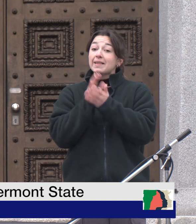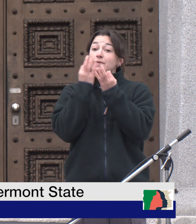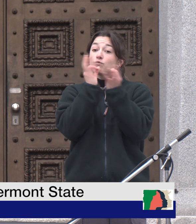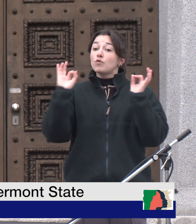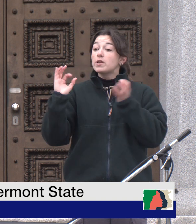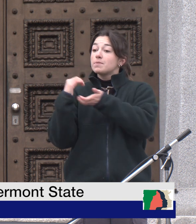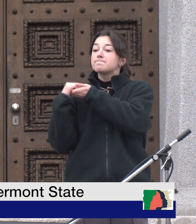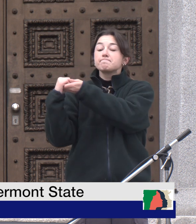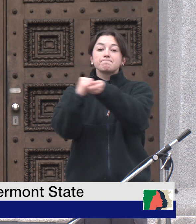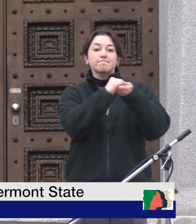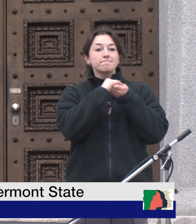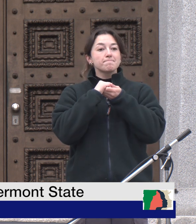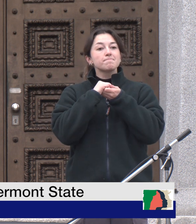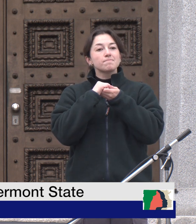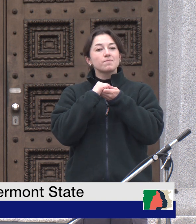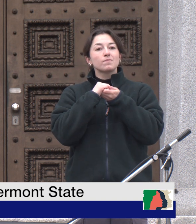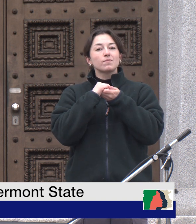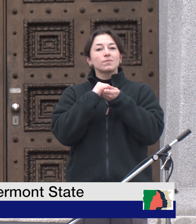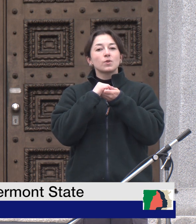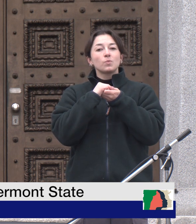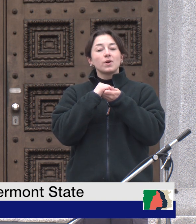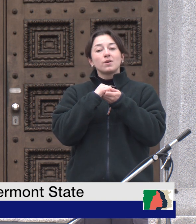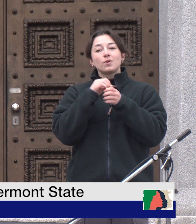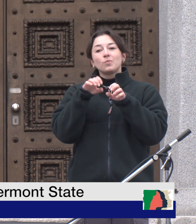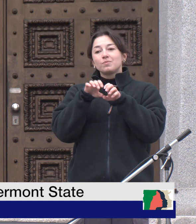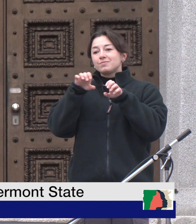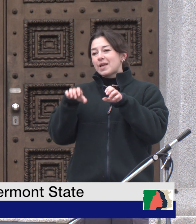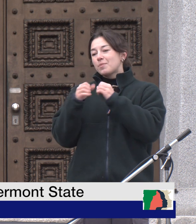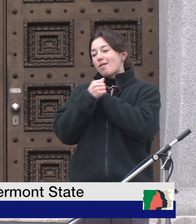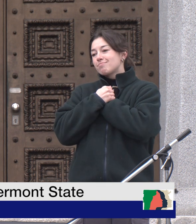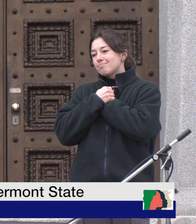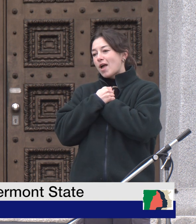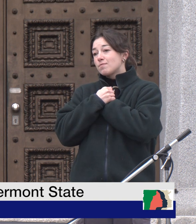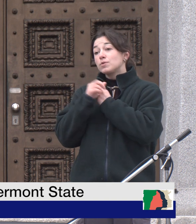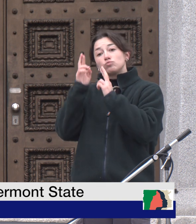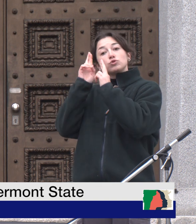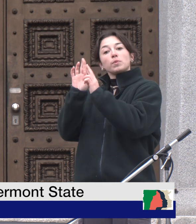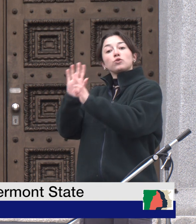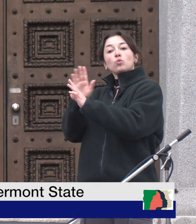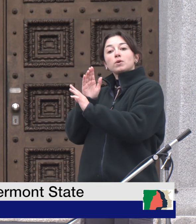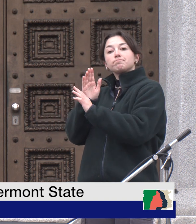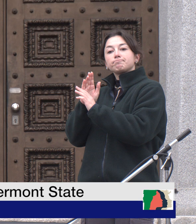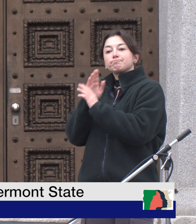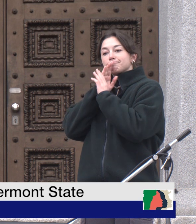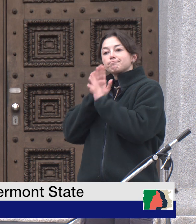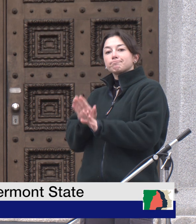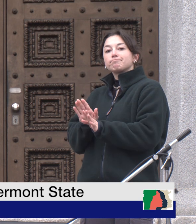unity, where we love our neighbor but respect their privacy.